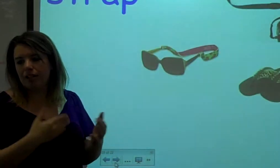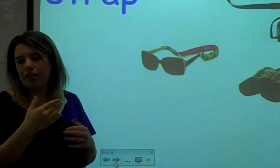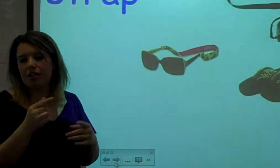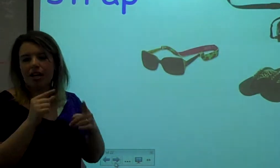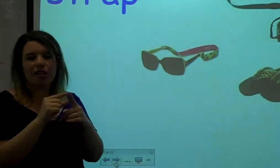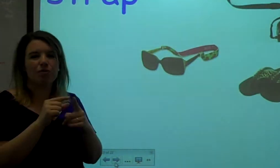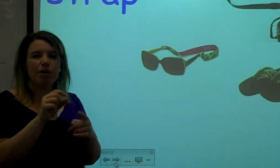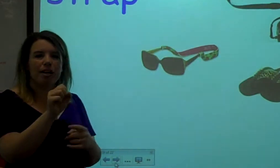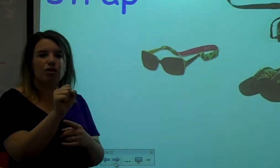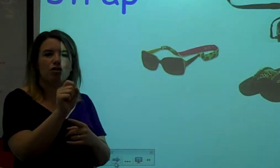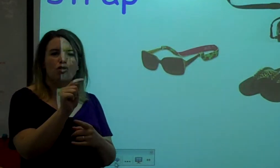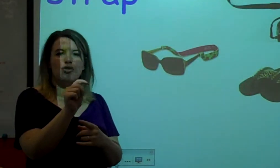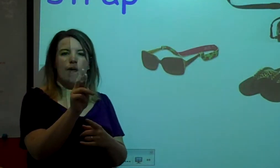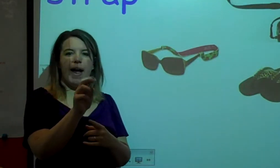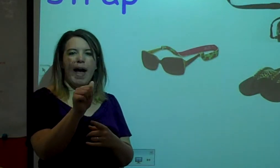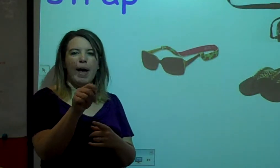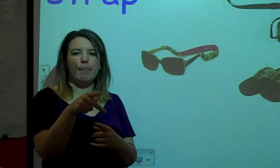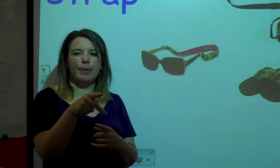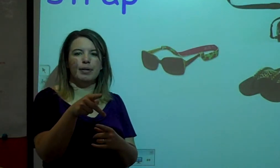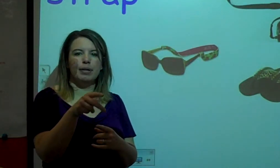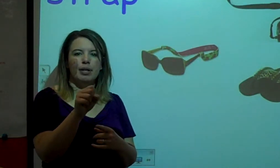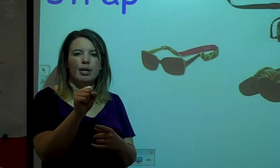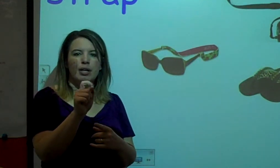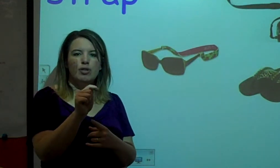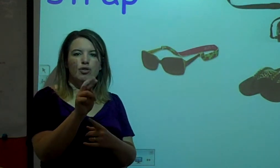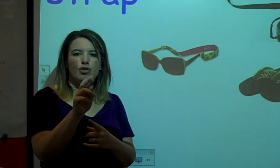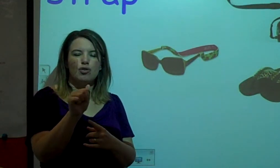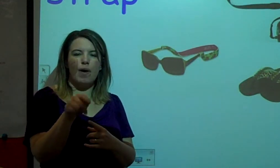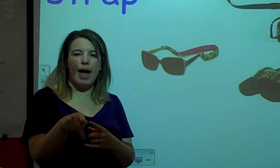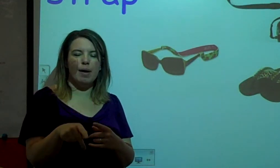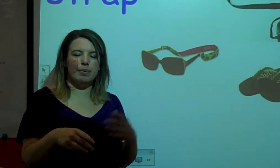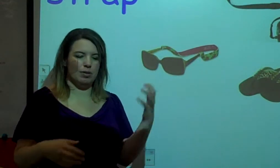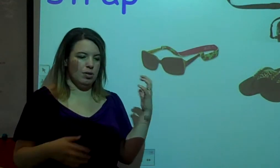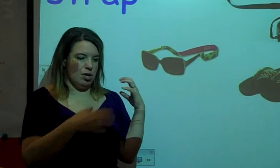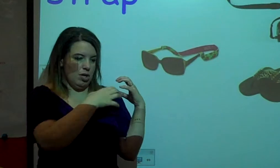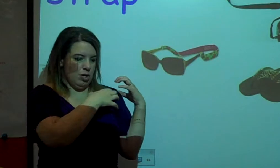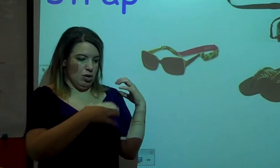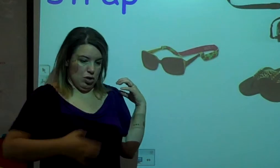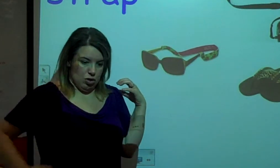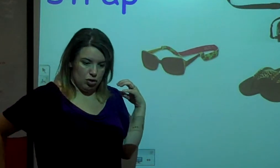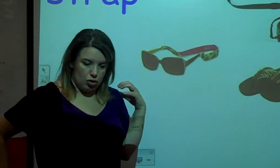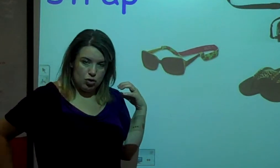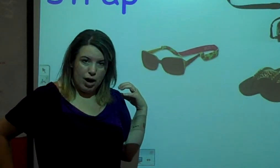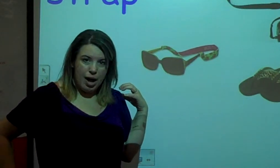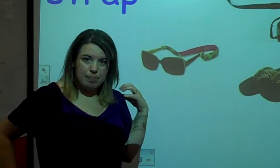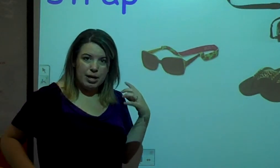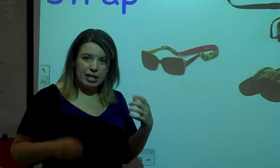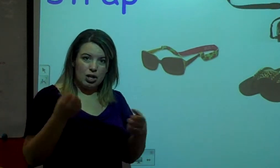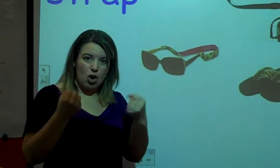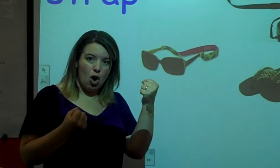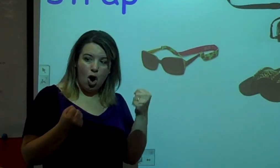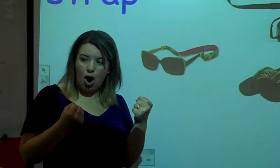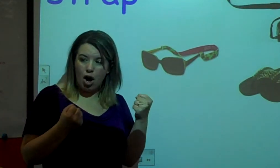The next word is strap. Strap. Strap, like in a car.